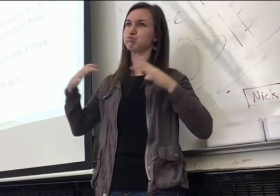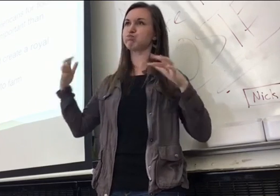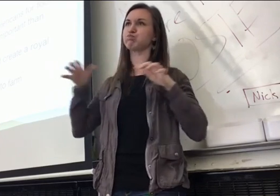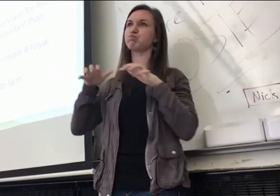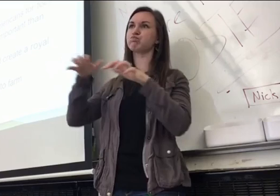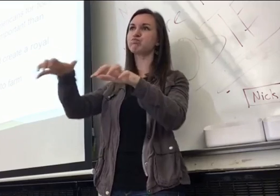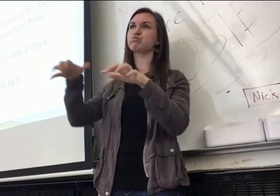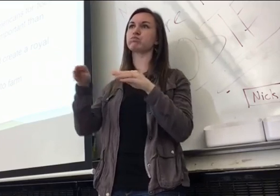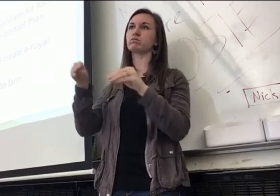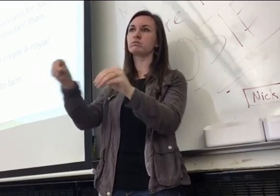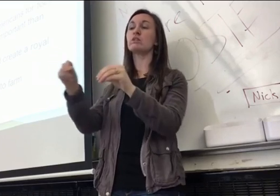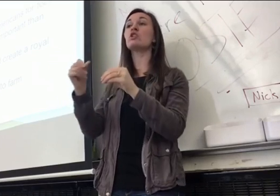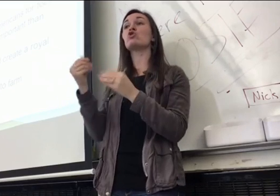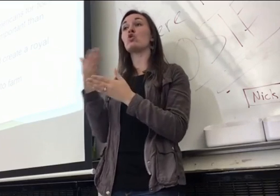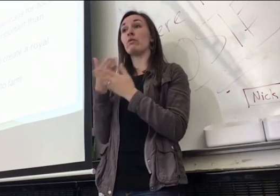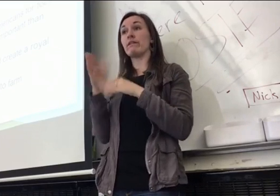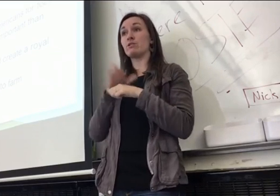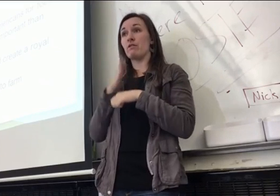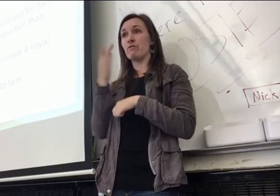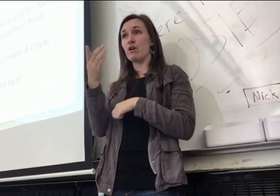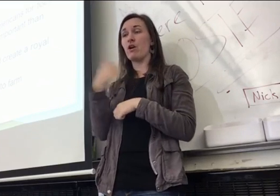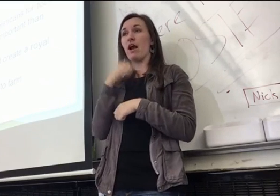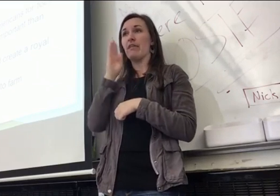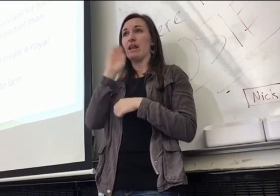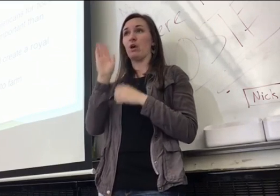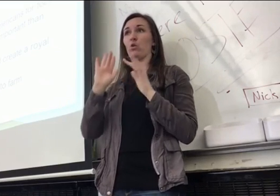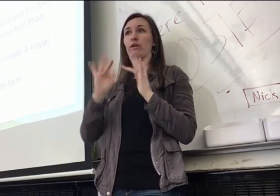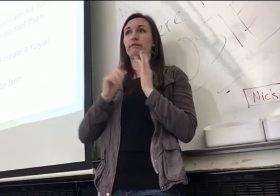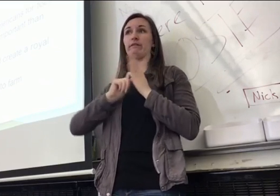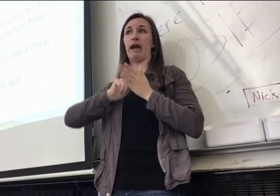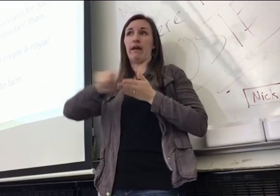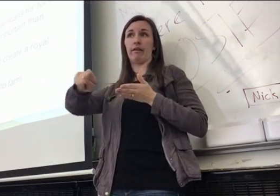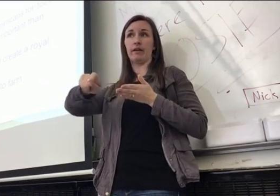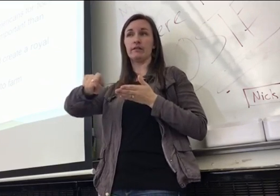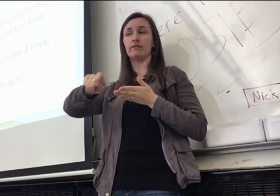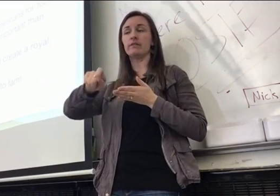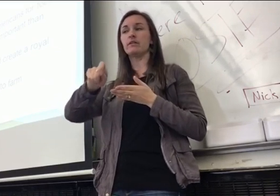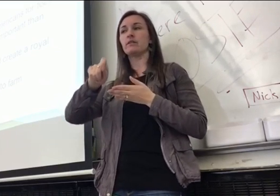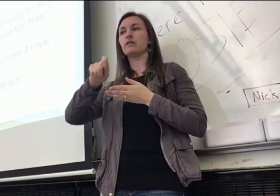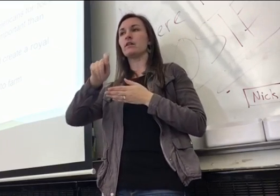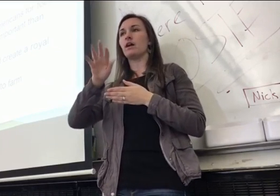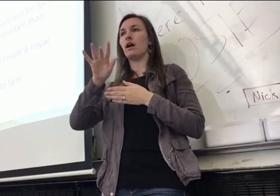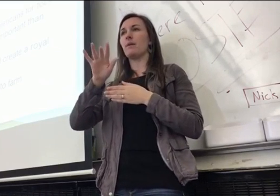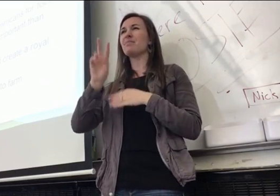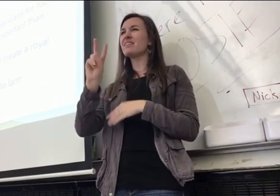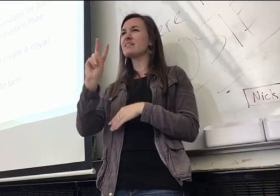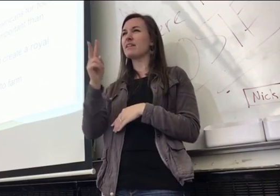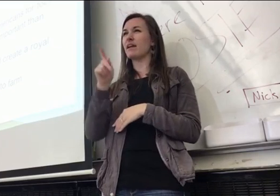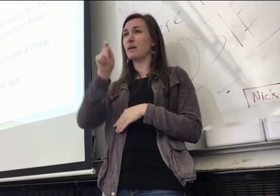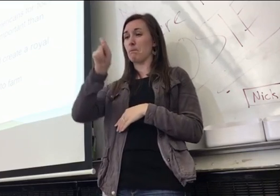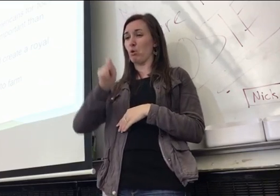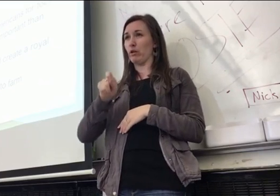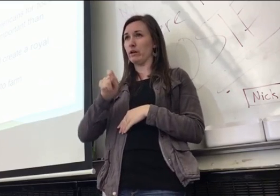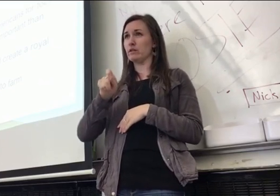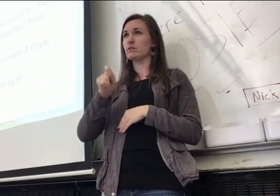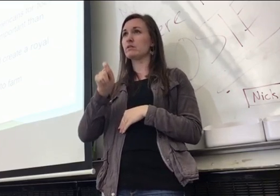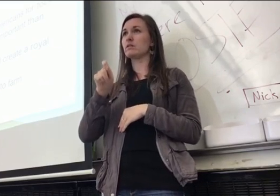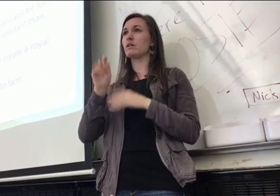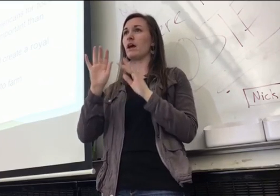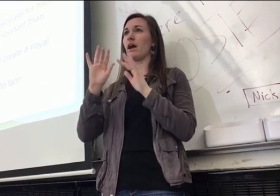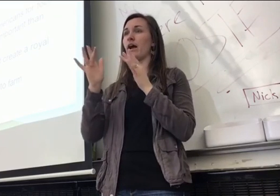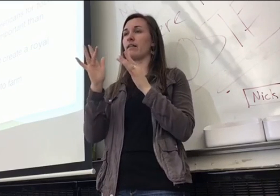things on here that I would highlight. On the second bullet,